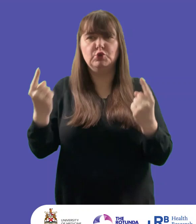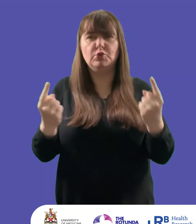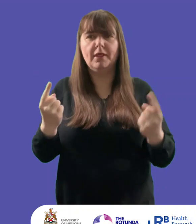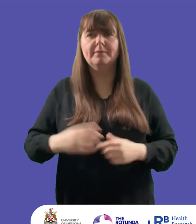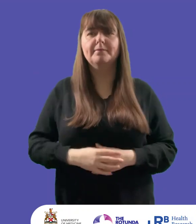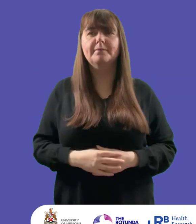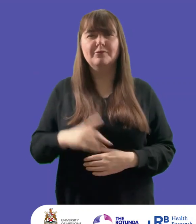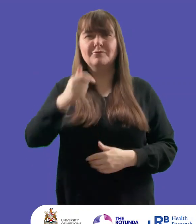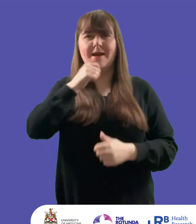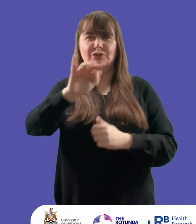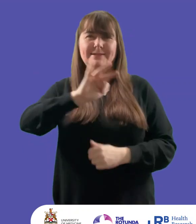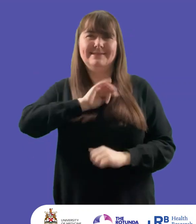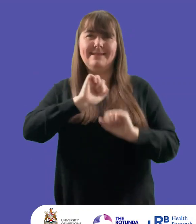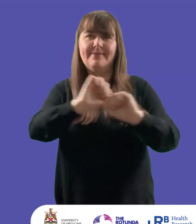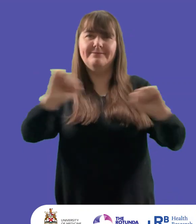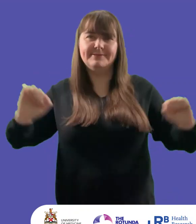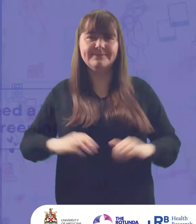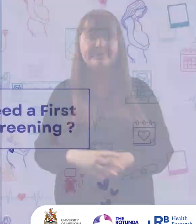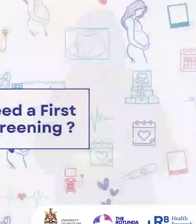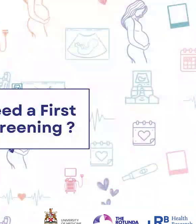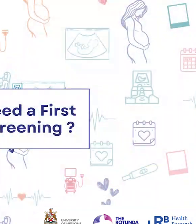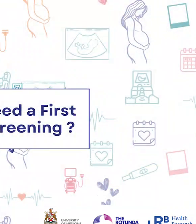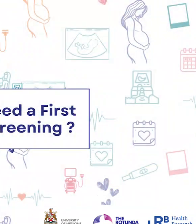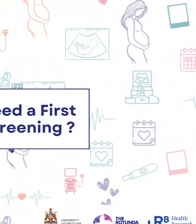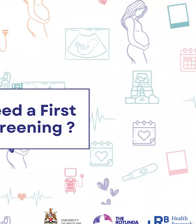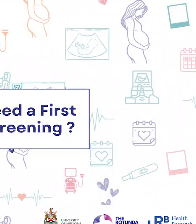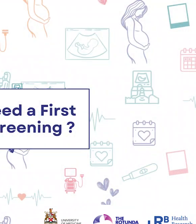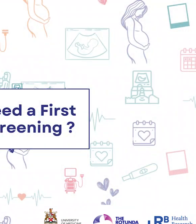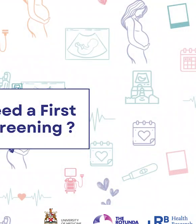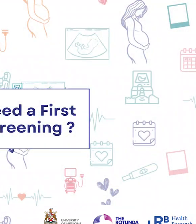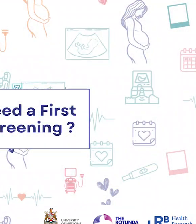that you kind of have to answer for yourself.